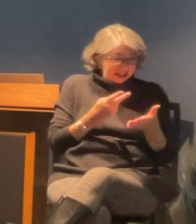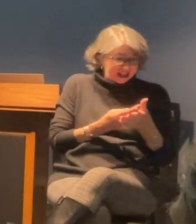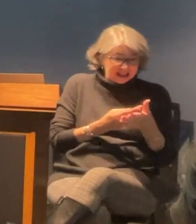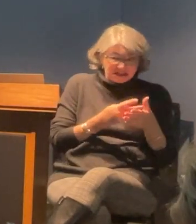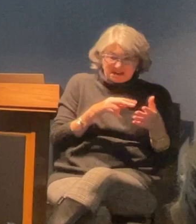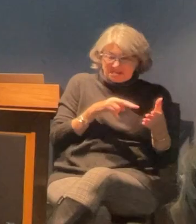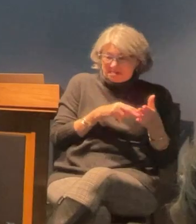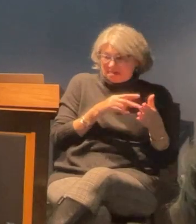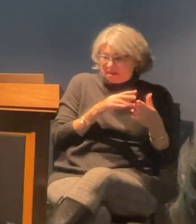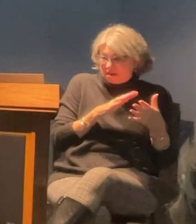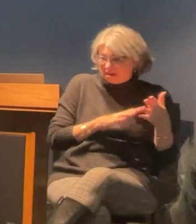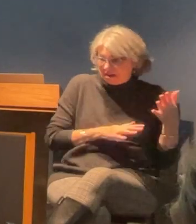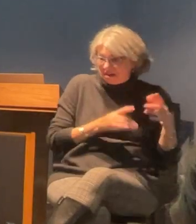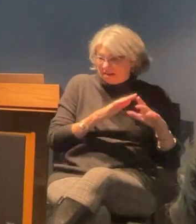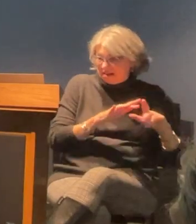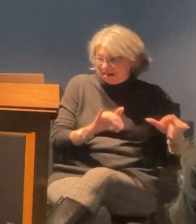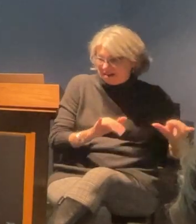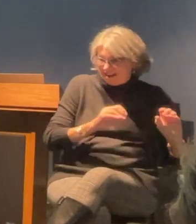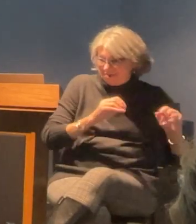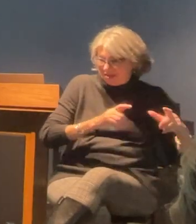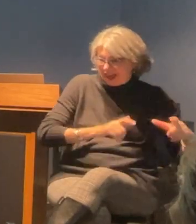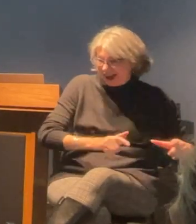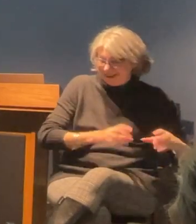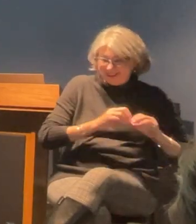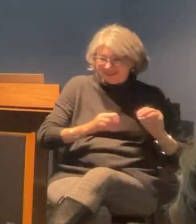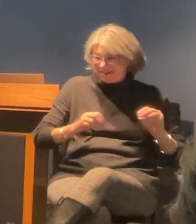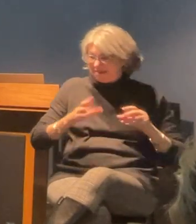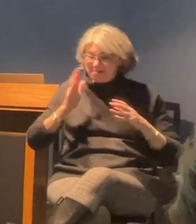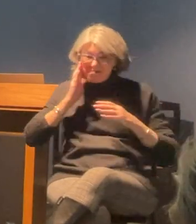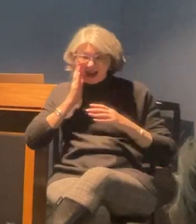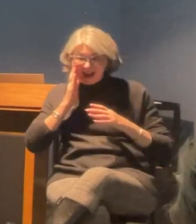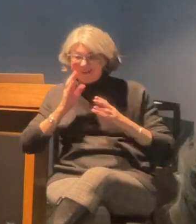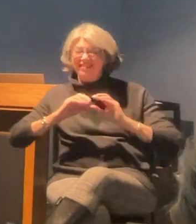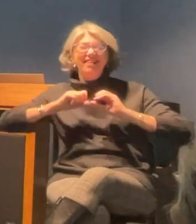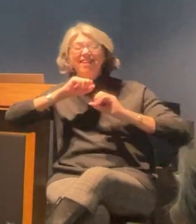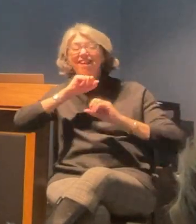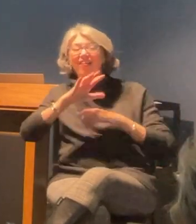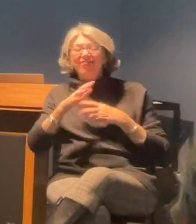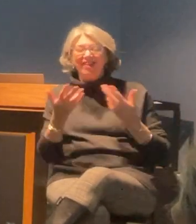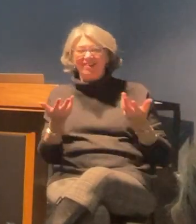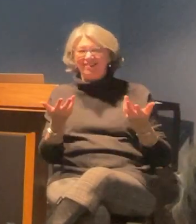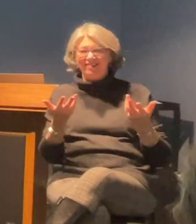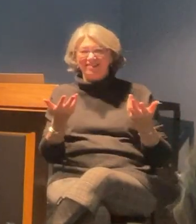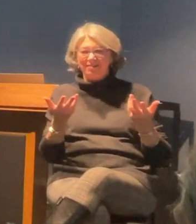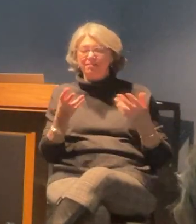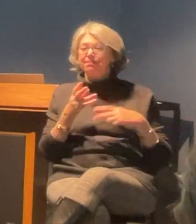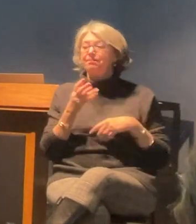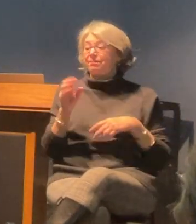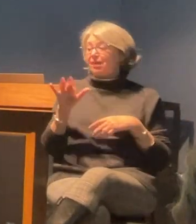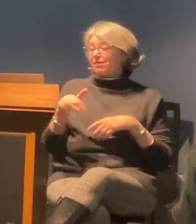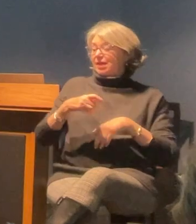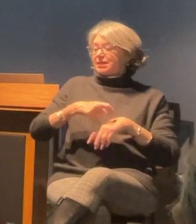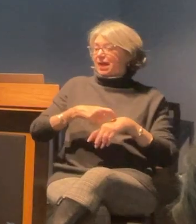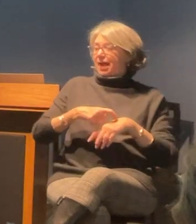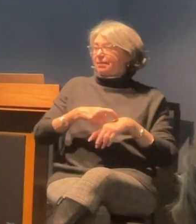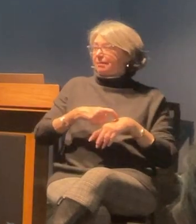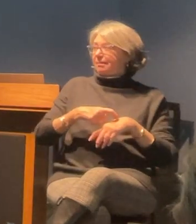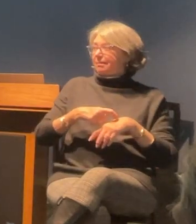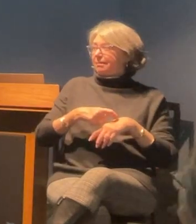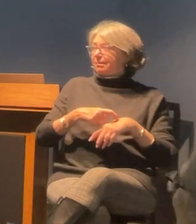to a carpet, a couch, beds, just like everything. And at that time I did